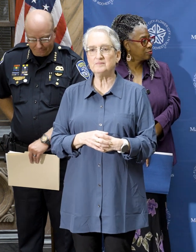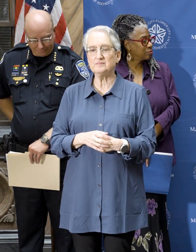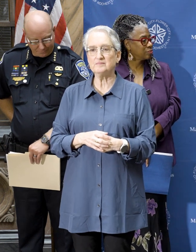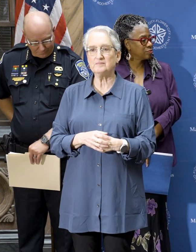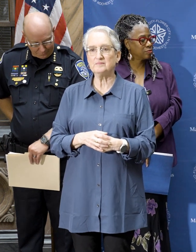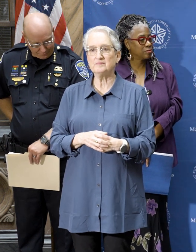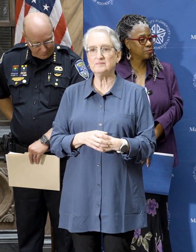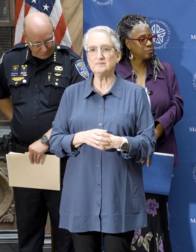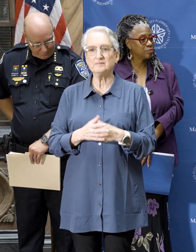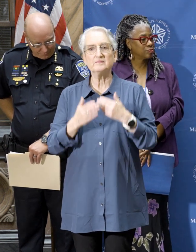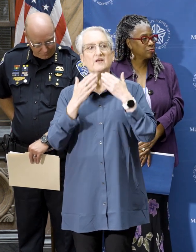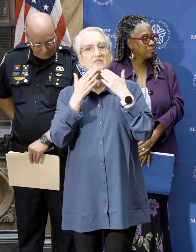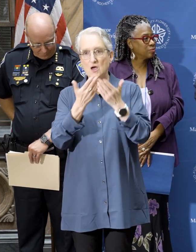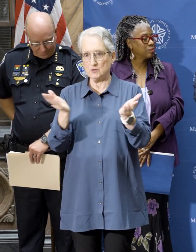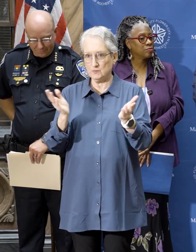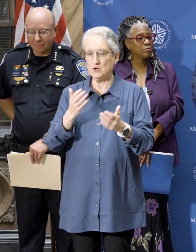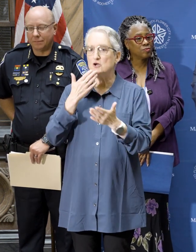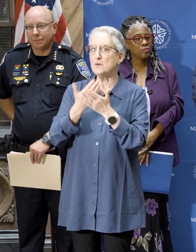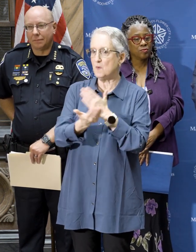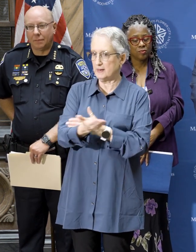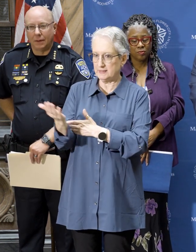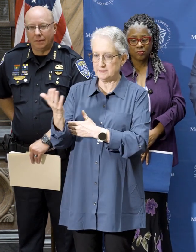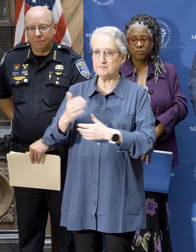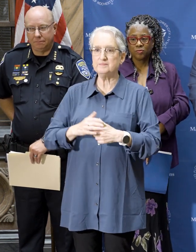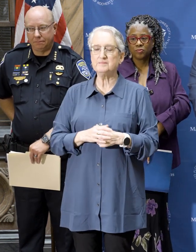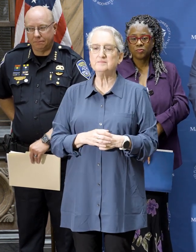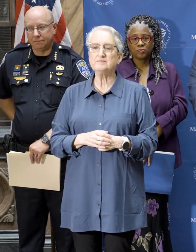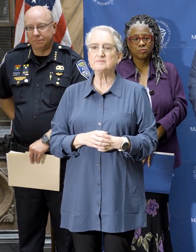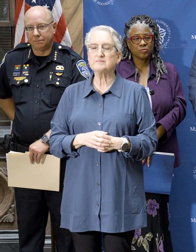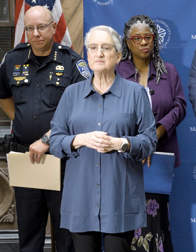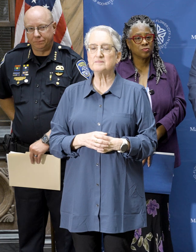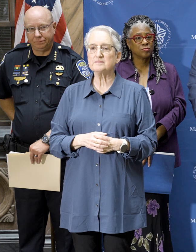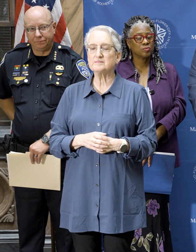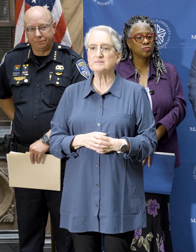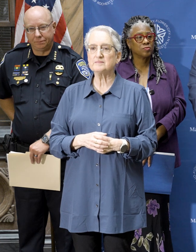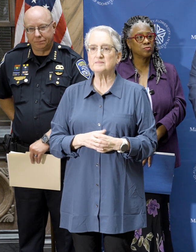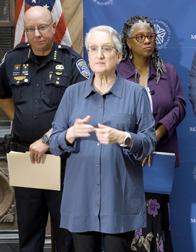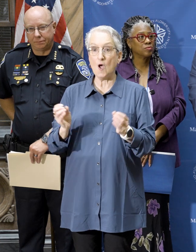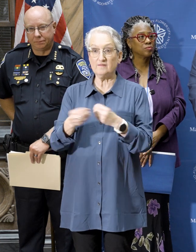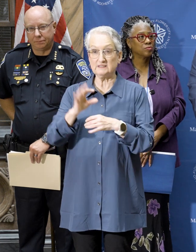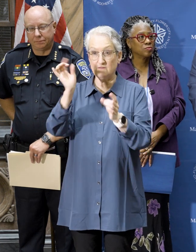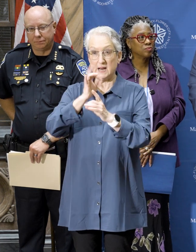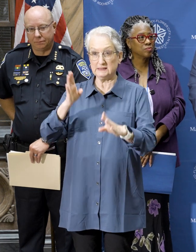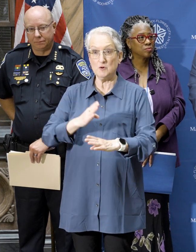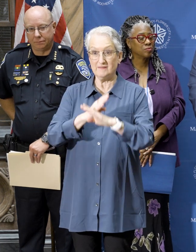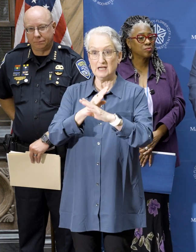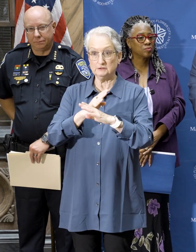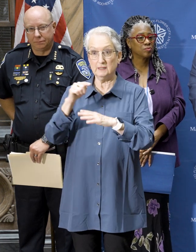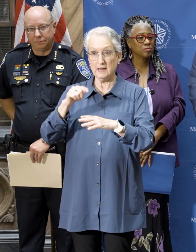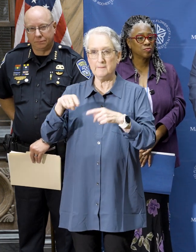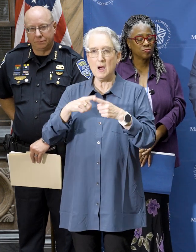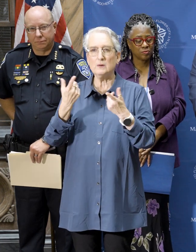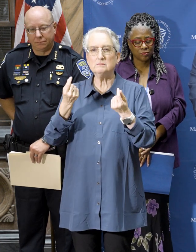Thank you, Mayor Evans, and good morning to everyone that's here. The work being done by the Mayor's Office of Violence Prevention is all about making real action in both